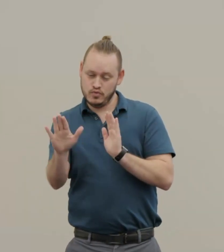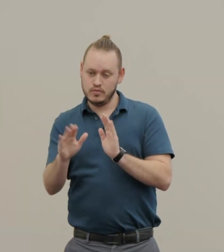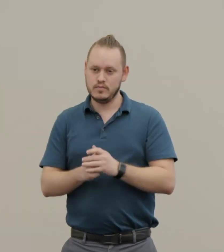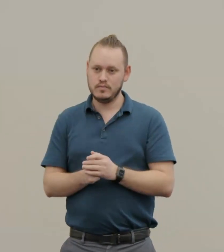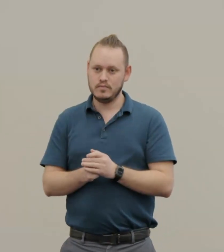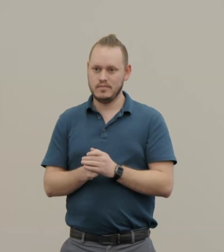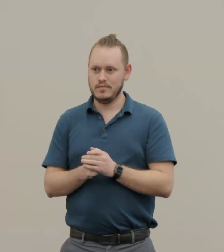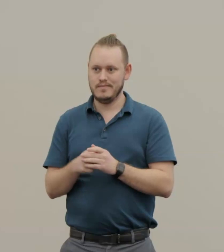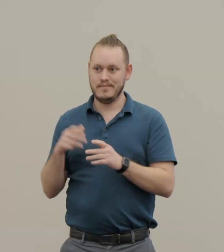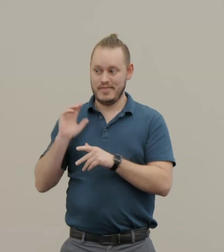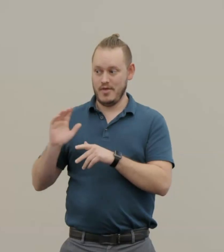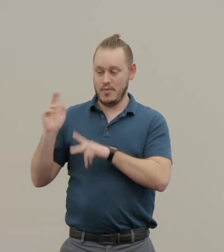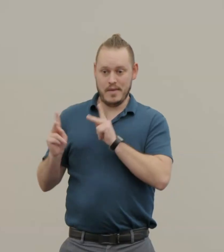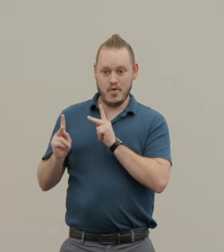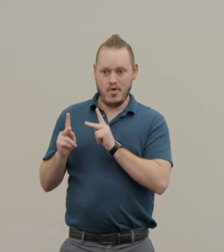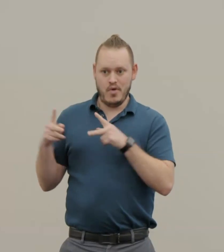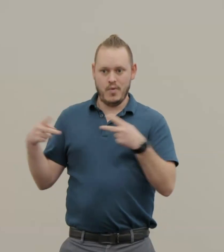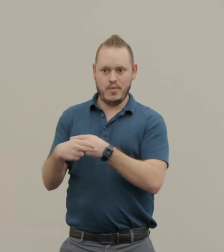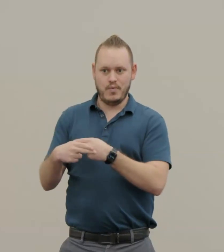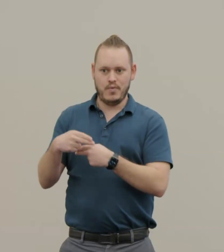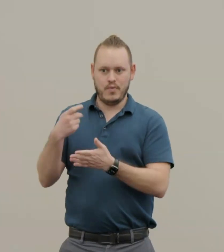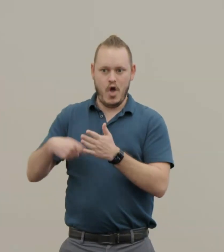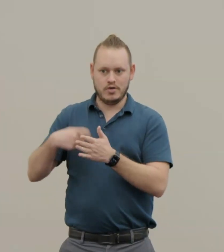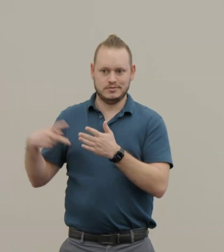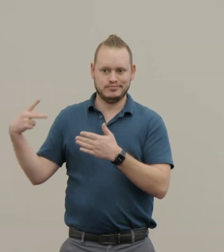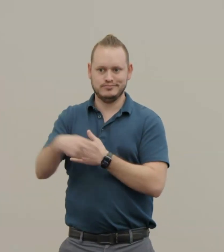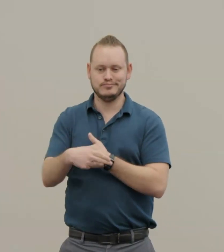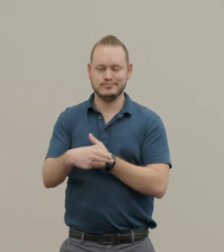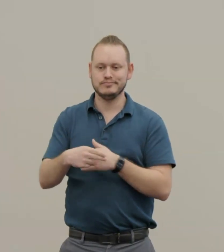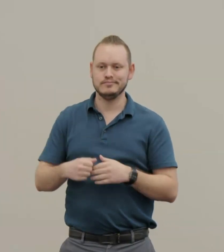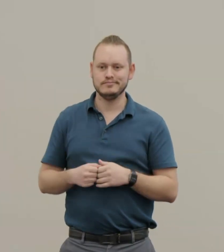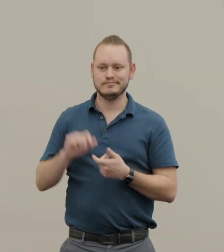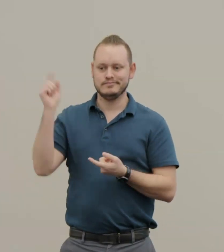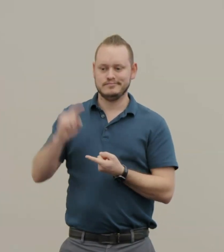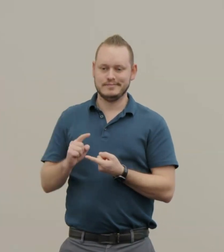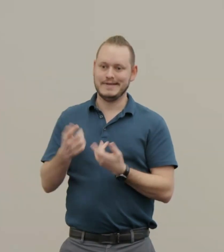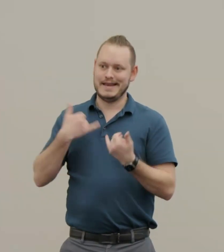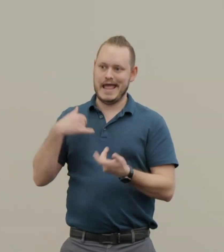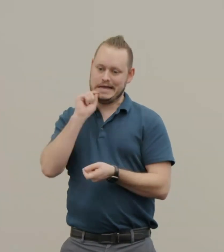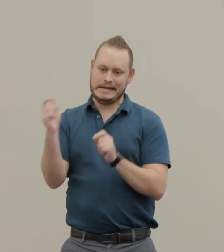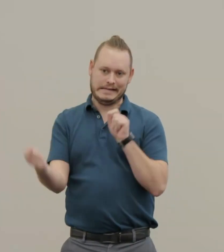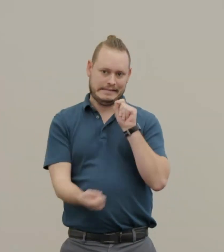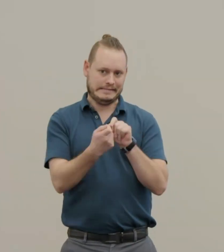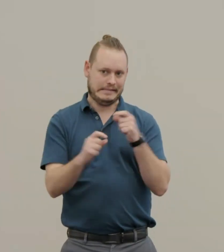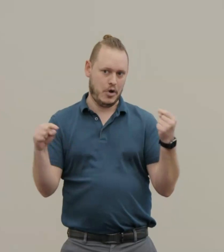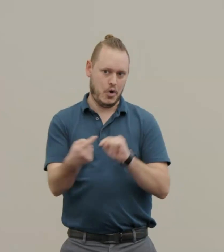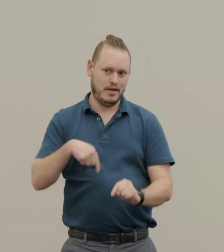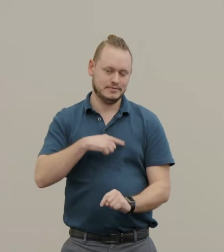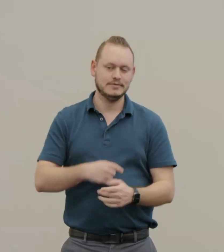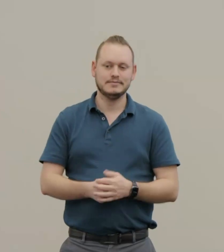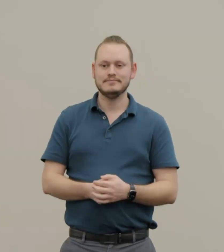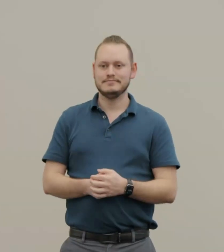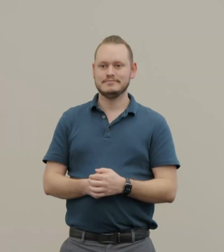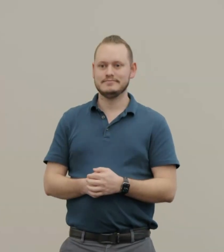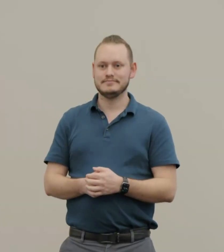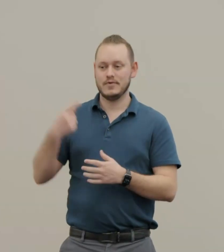cutting costs, right? So it's coming back to hurt us now. That kind of quarter over